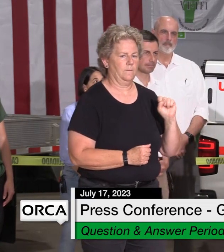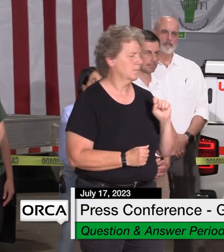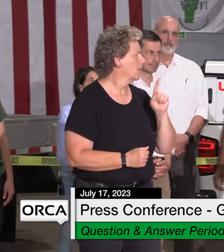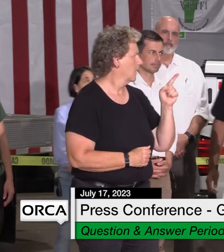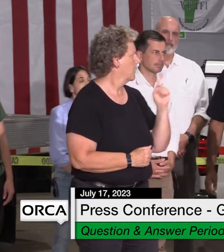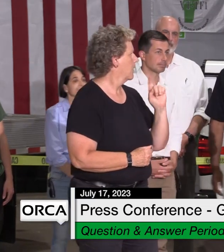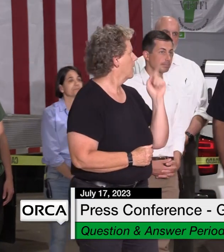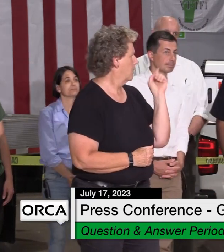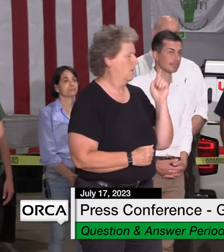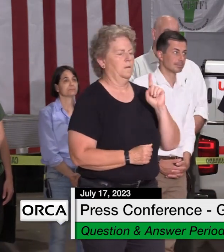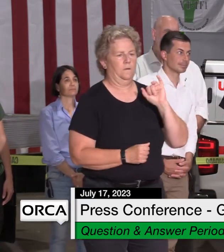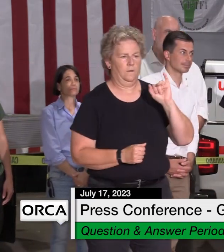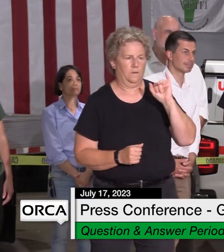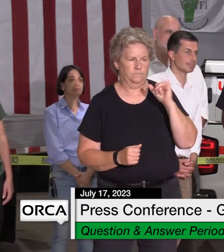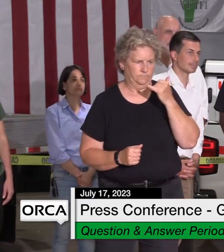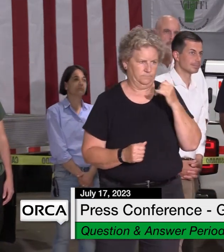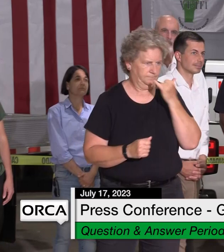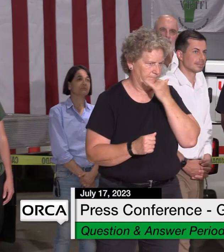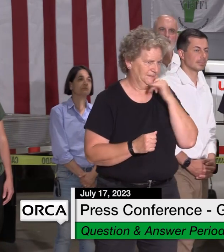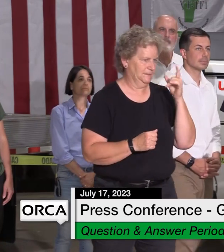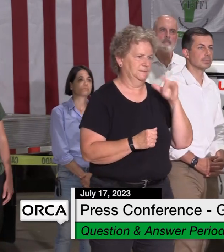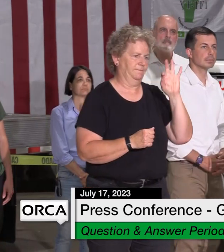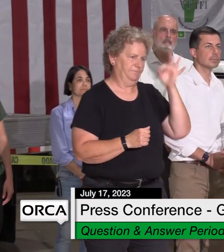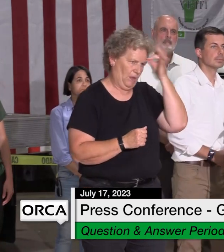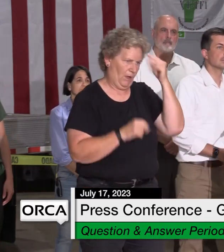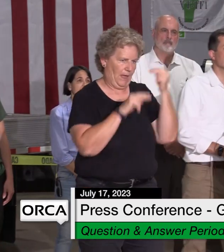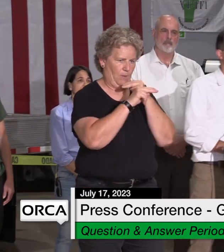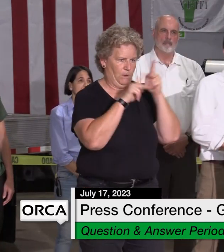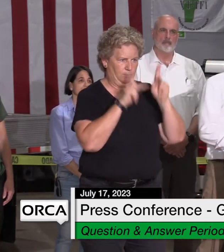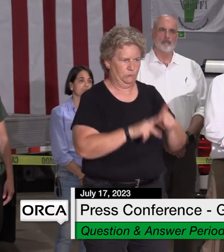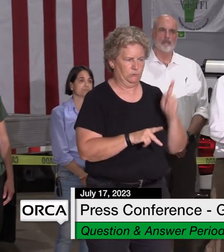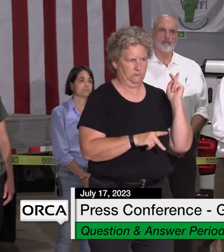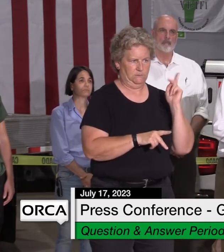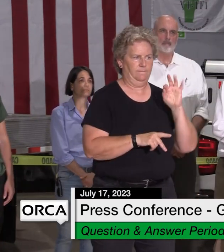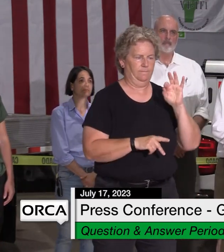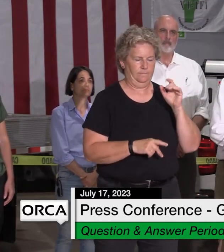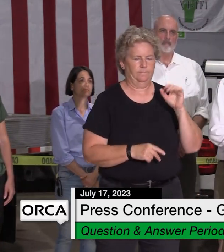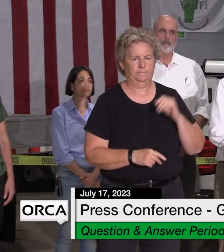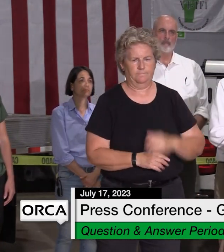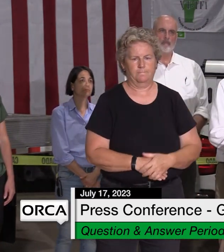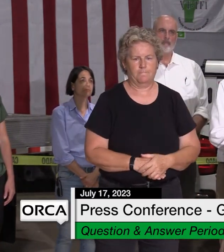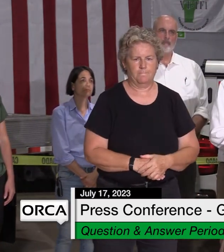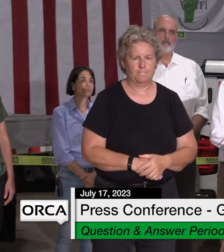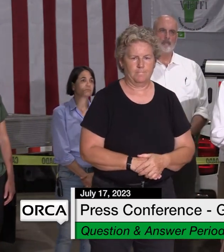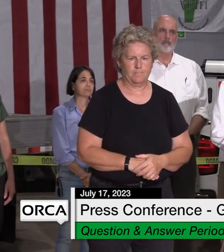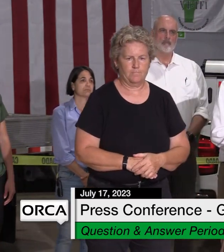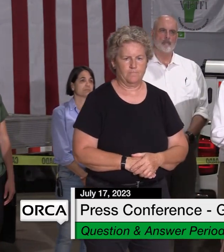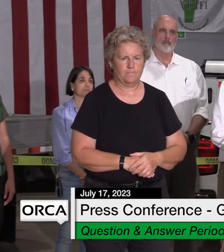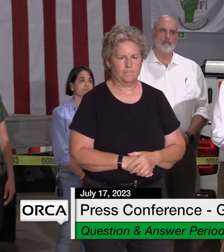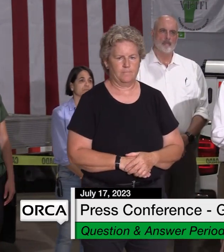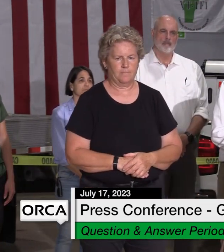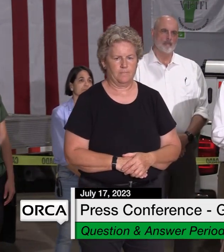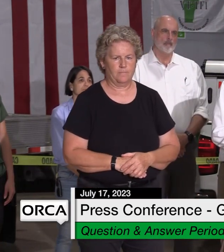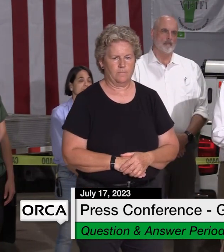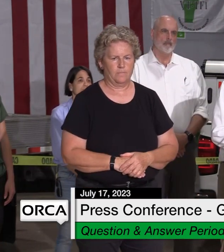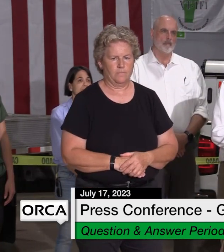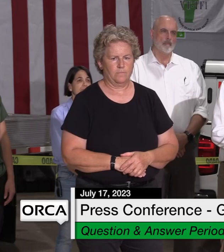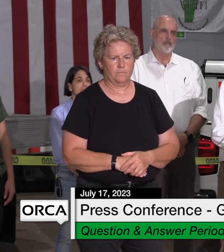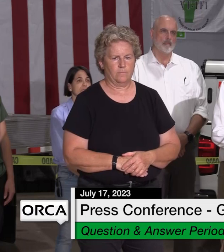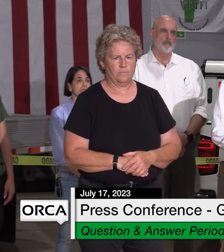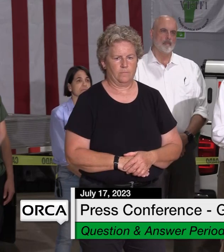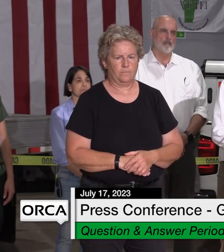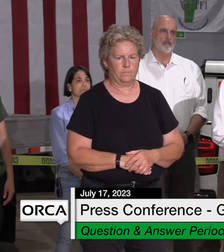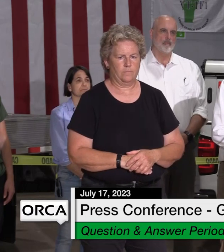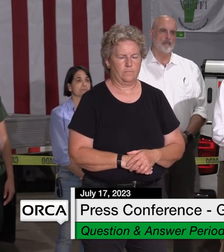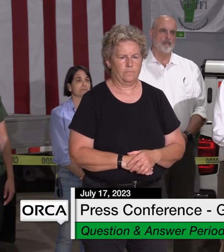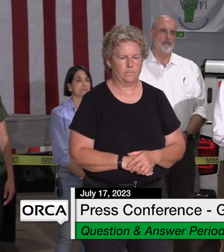Mr. Secretary of Energy, the administration is proposing an EV charging tax to accompany the federal gas tax in order to pay for some of the things